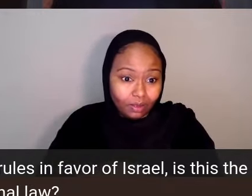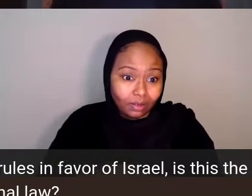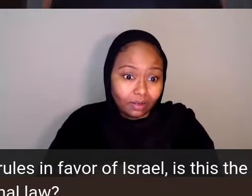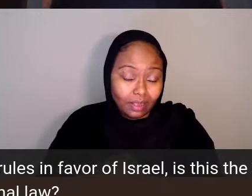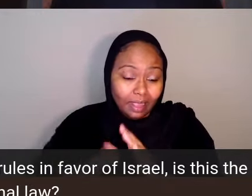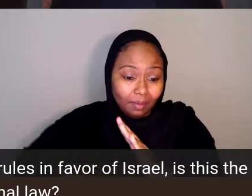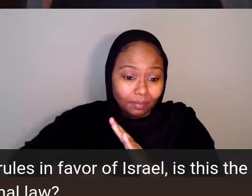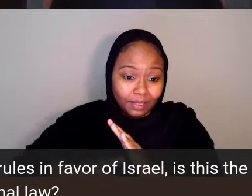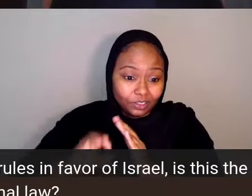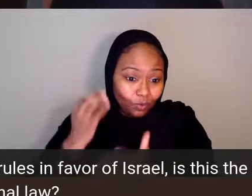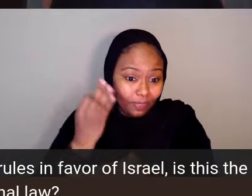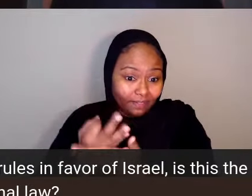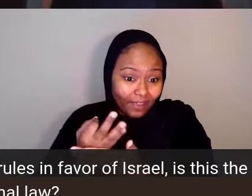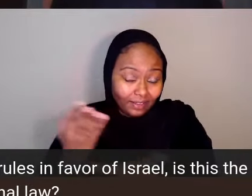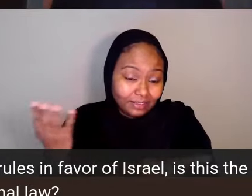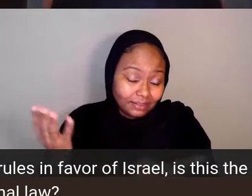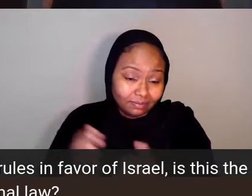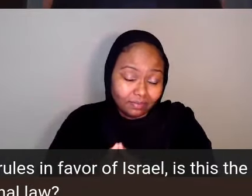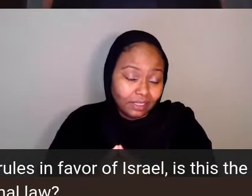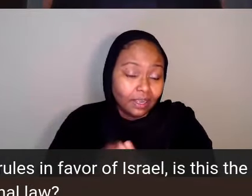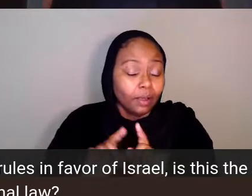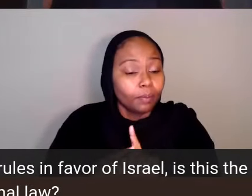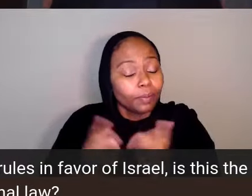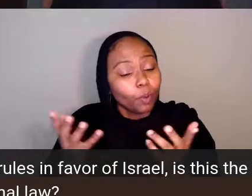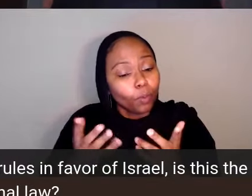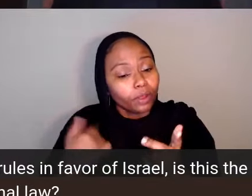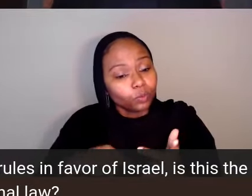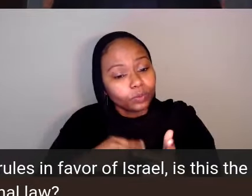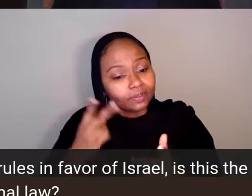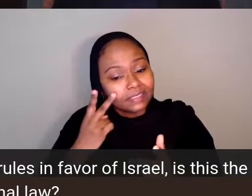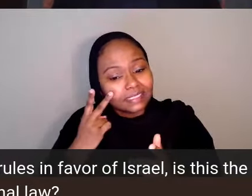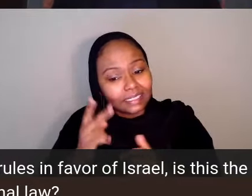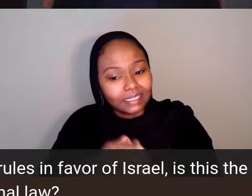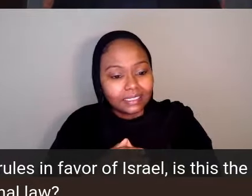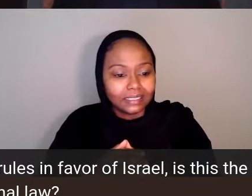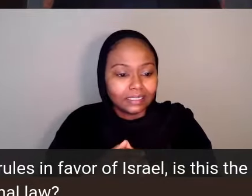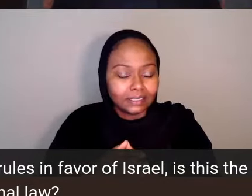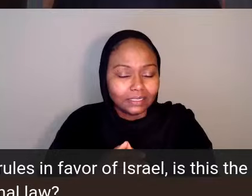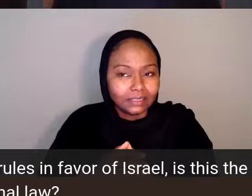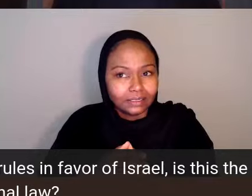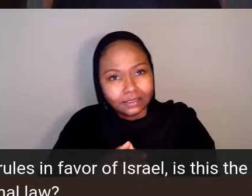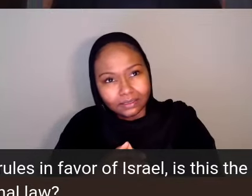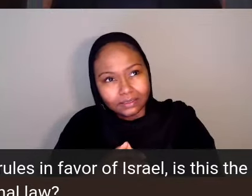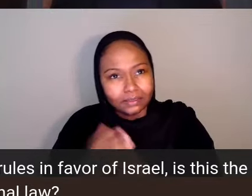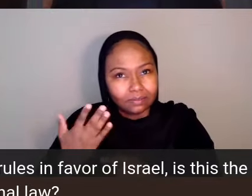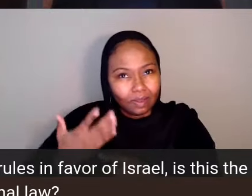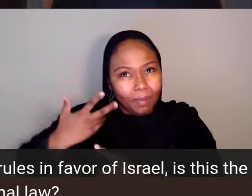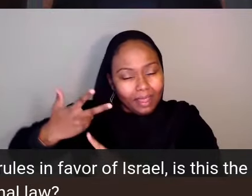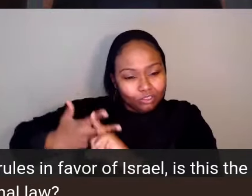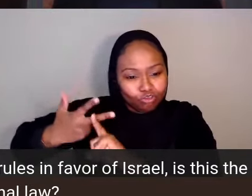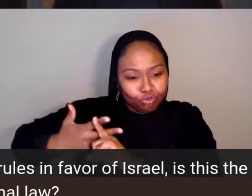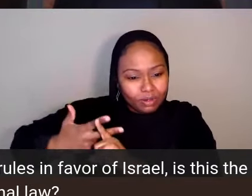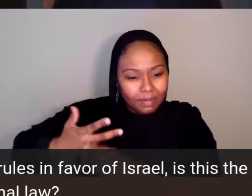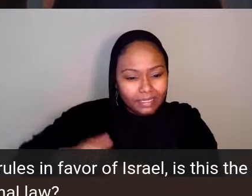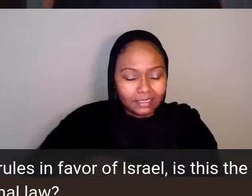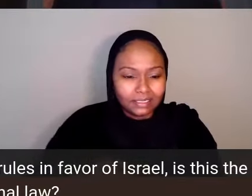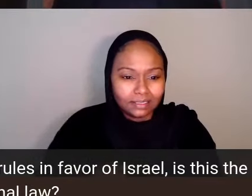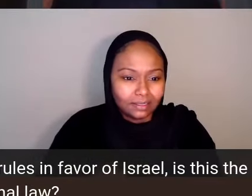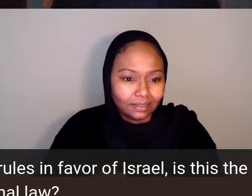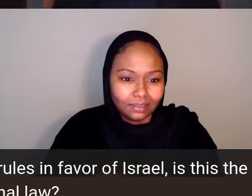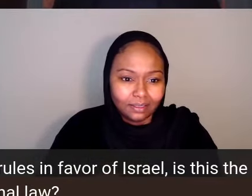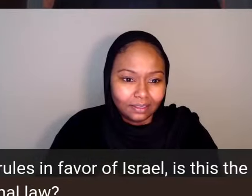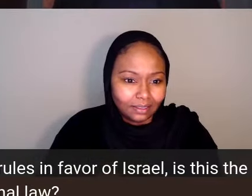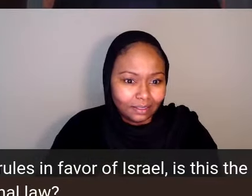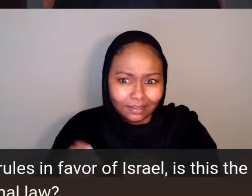facts. What we've seen over the past 3 months, and it's incredible that this